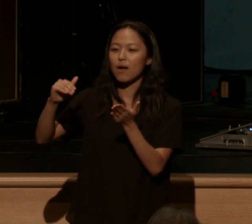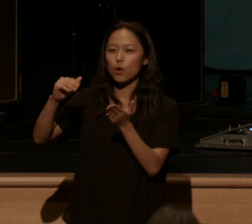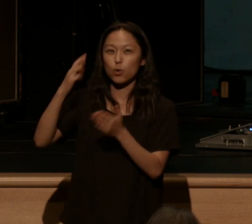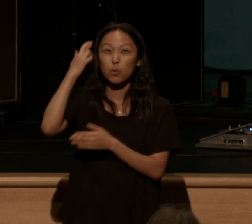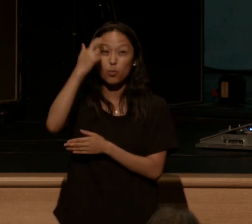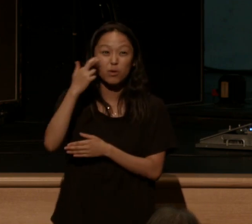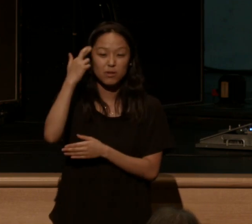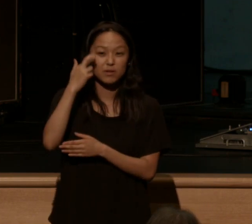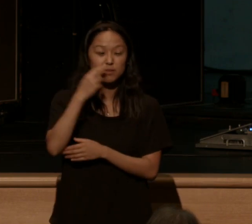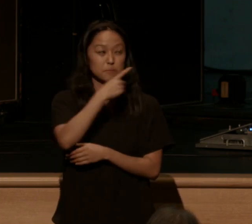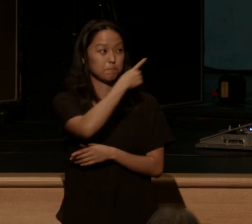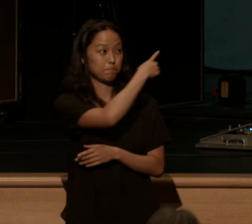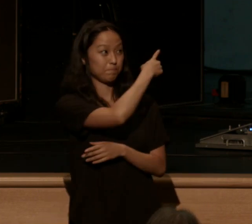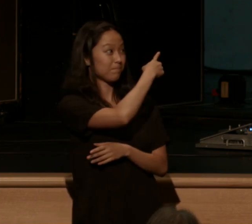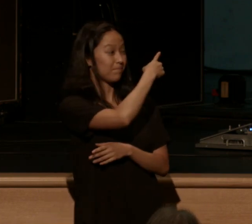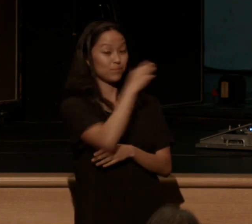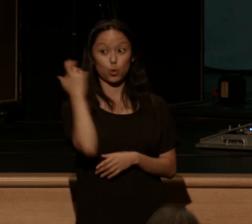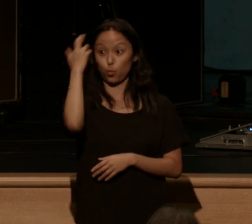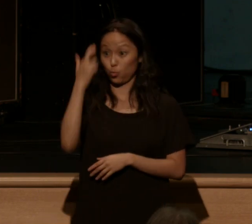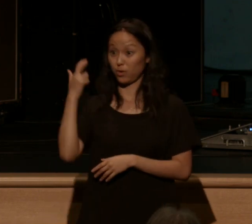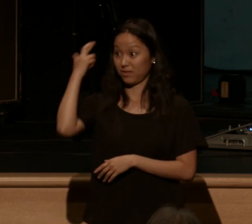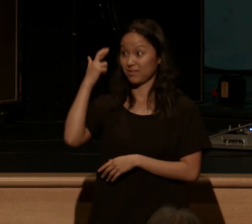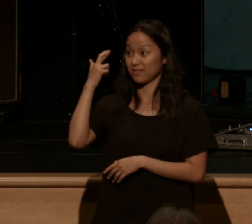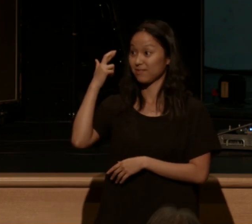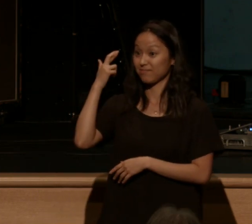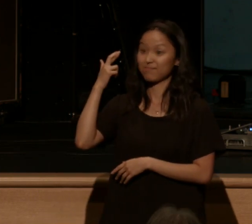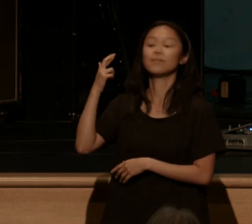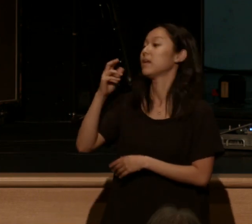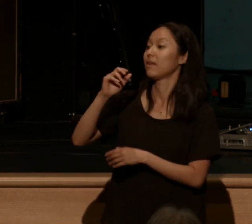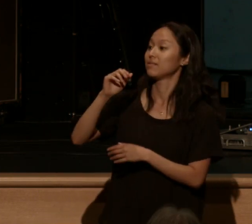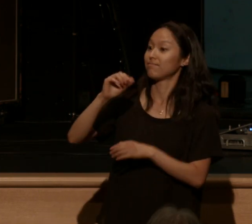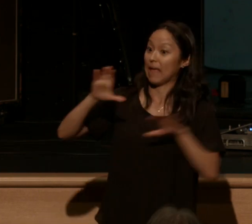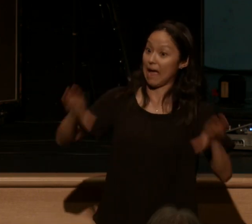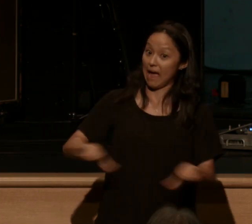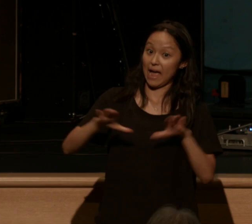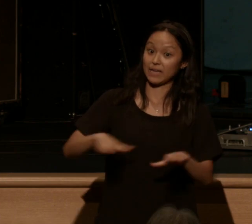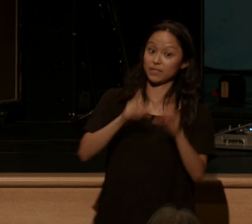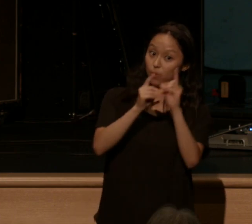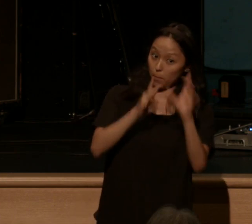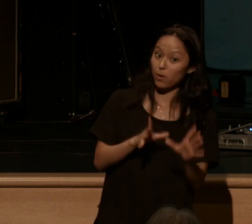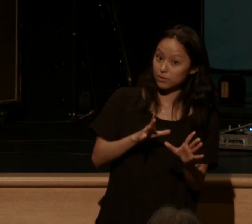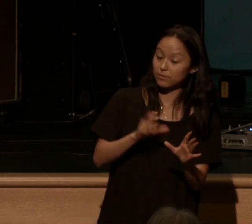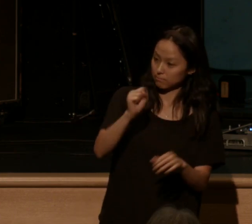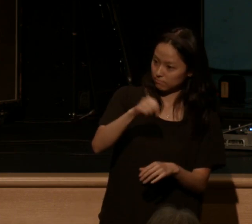realize, slide on the screen for you right now. This is what we realize, okay? It's the Acts of the Apostle. This is my